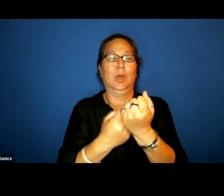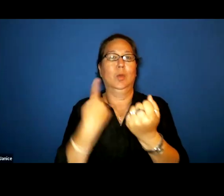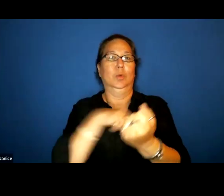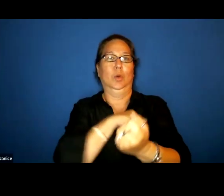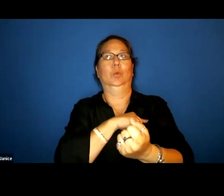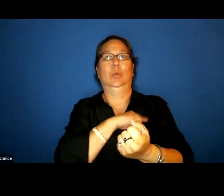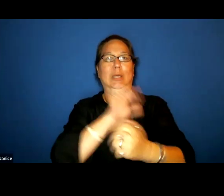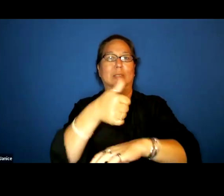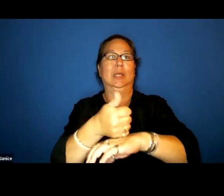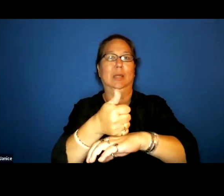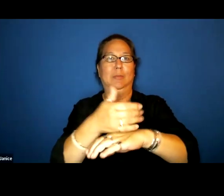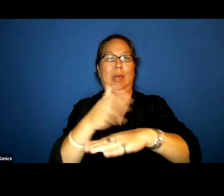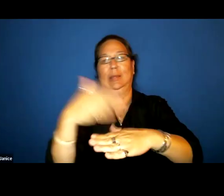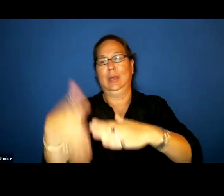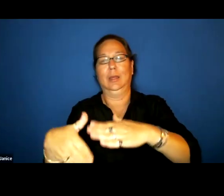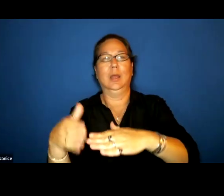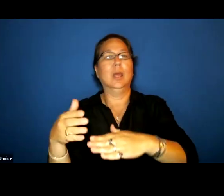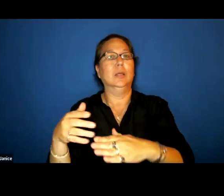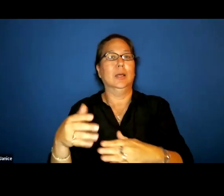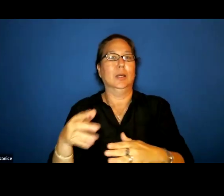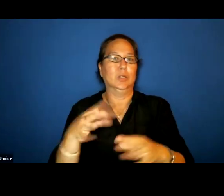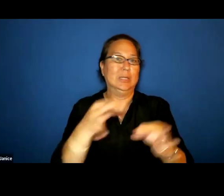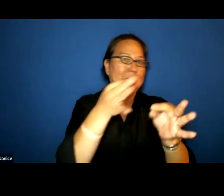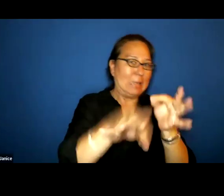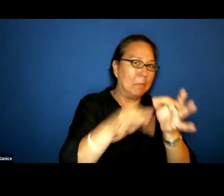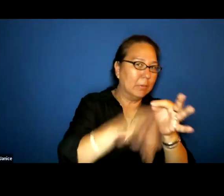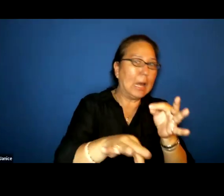here, which is to simplify and to clarify,